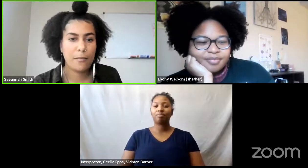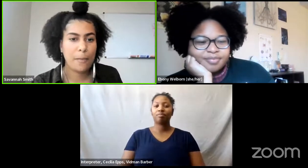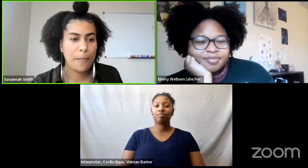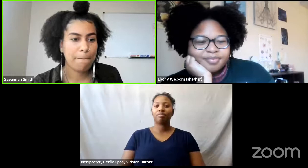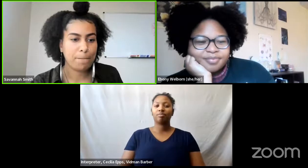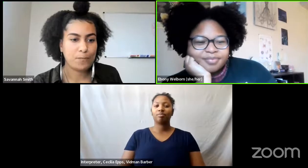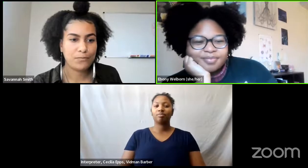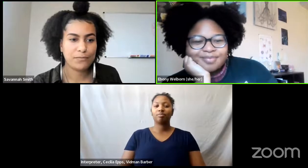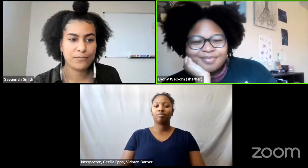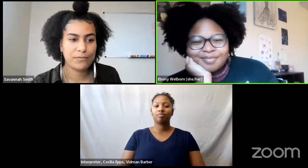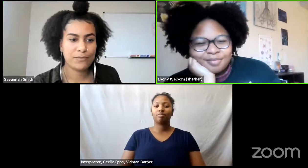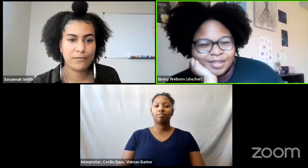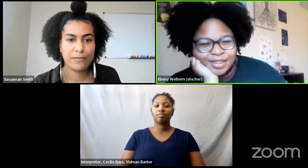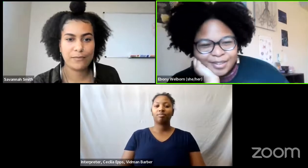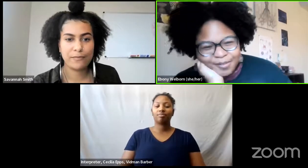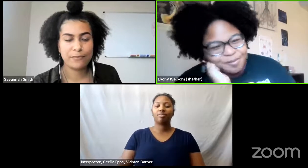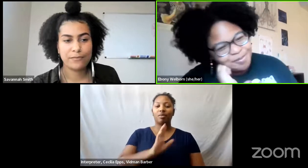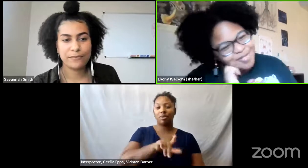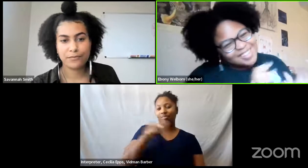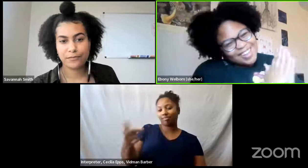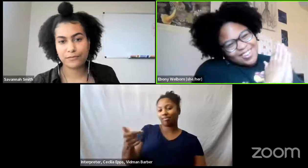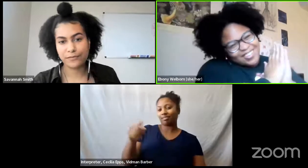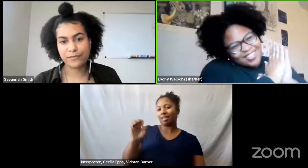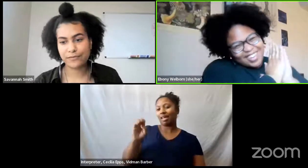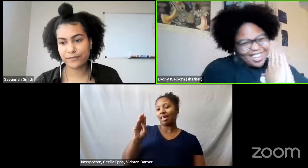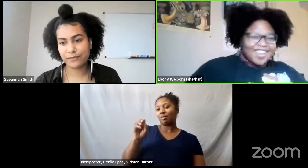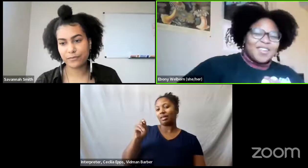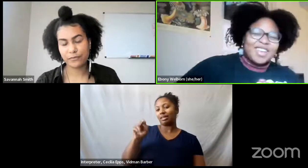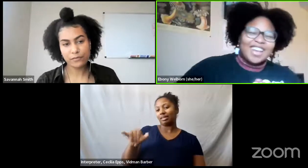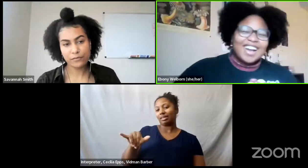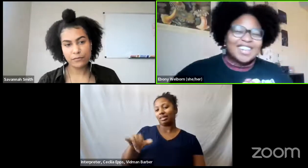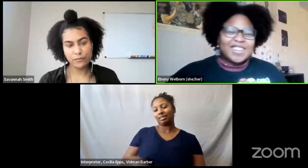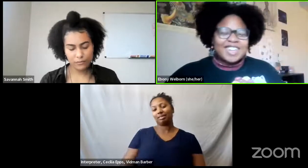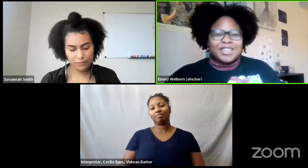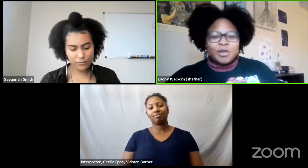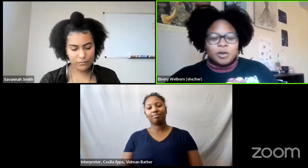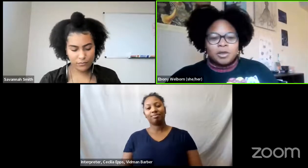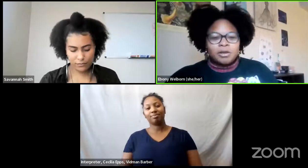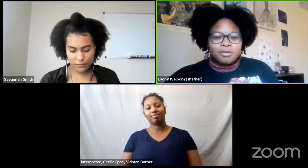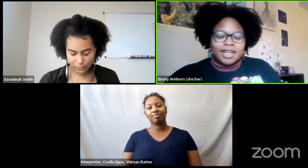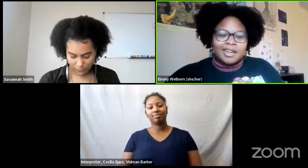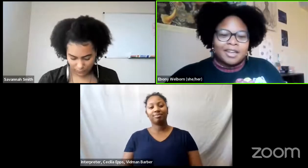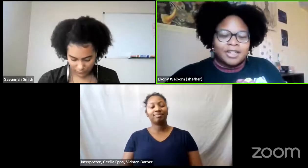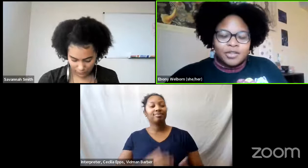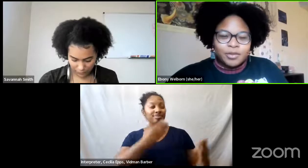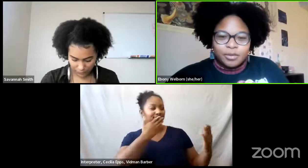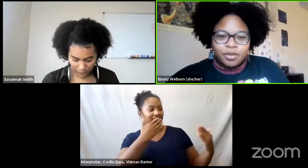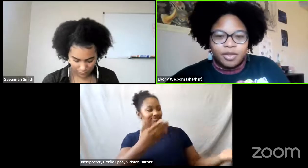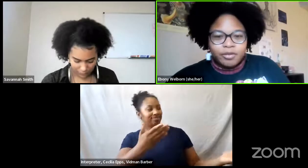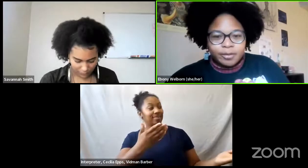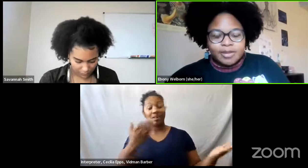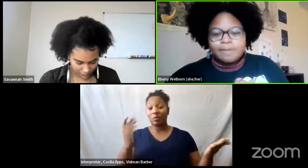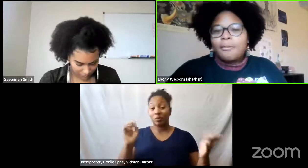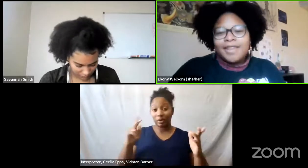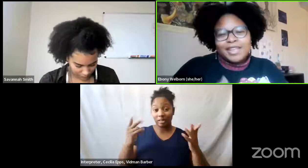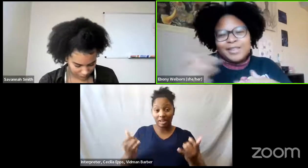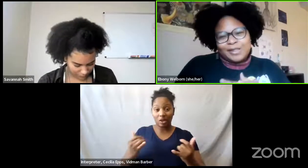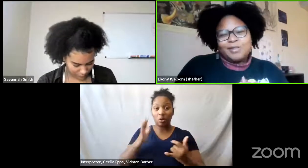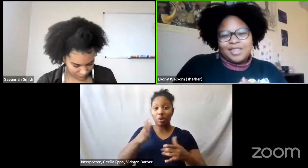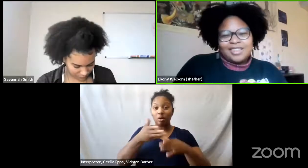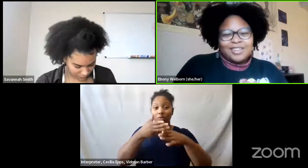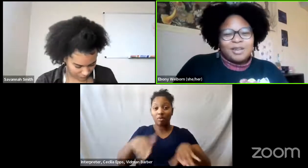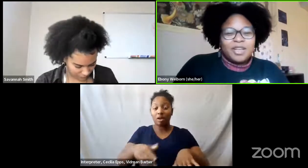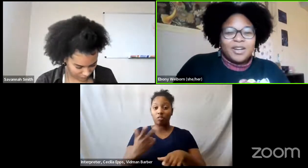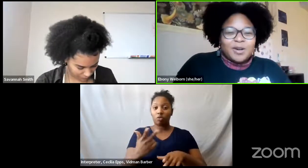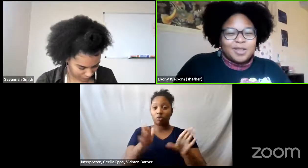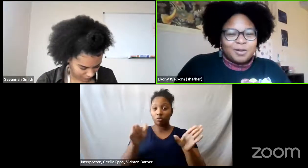activity. Thank you. So we are going to break out into 3 rooms.